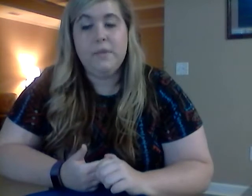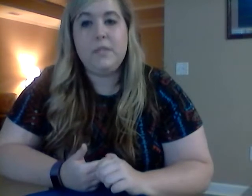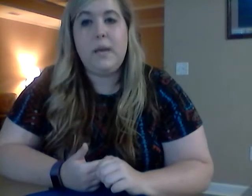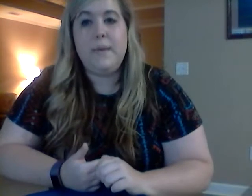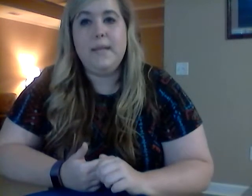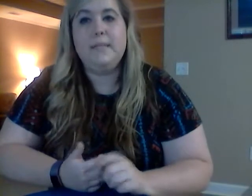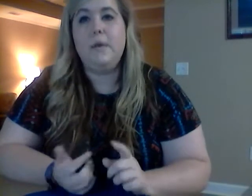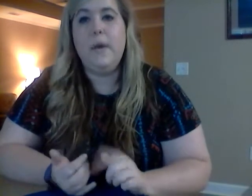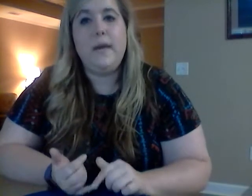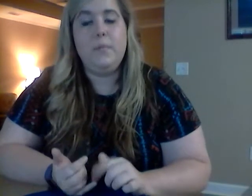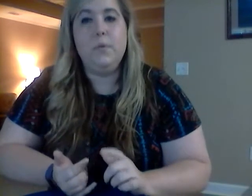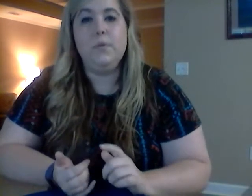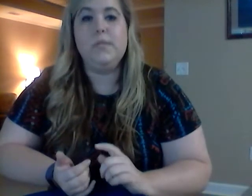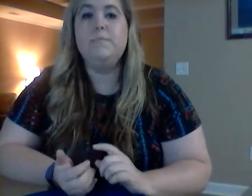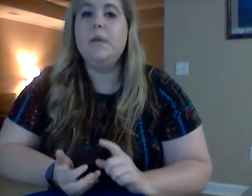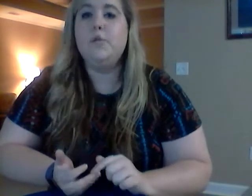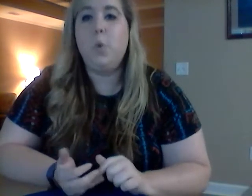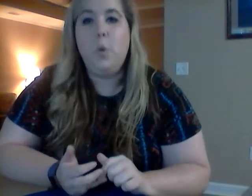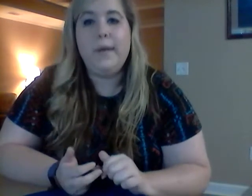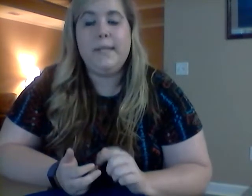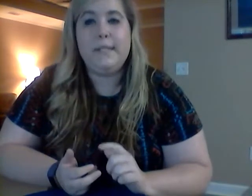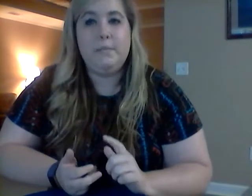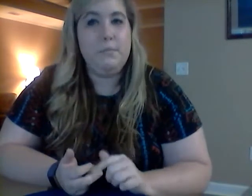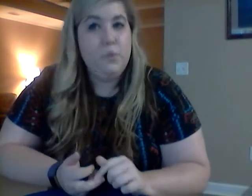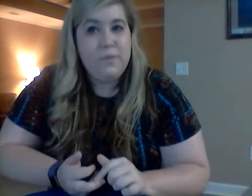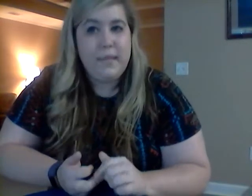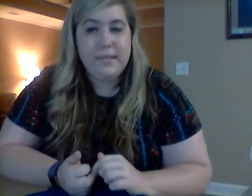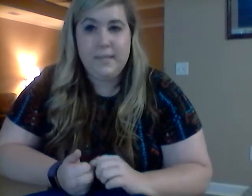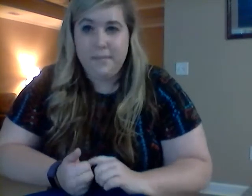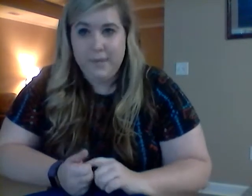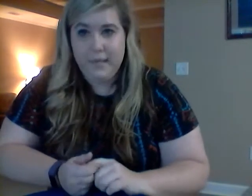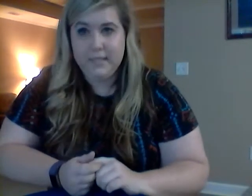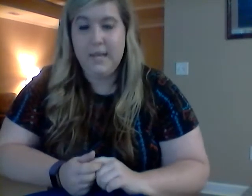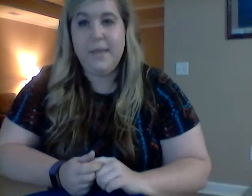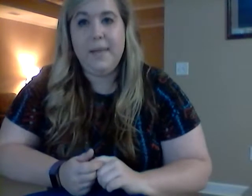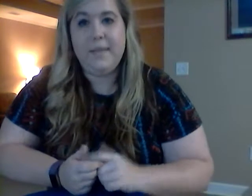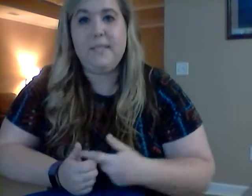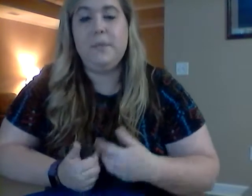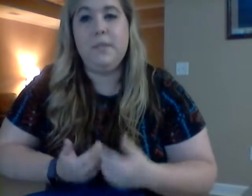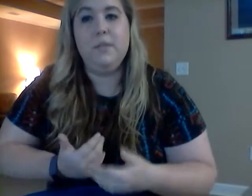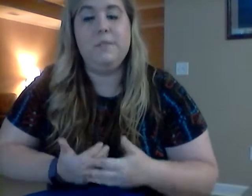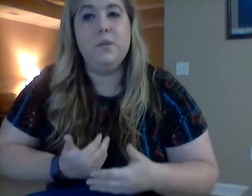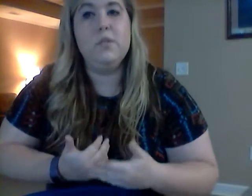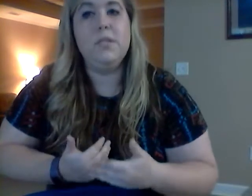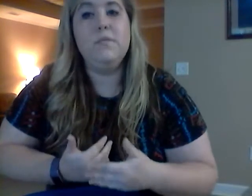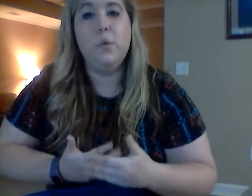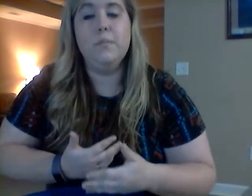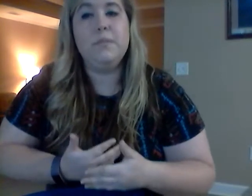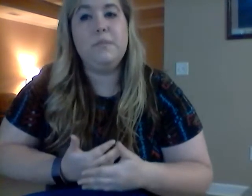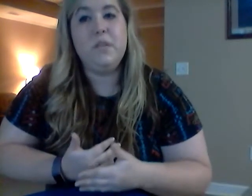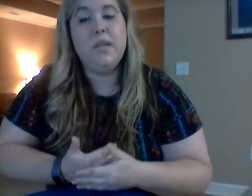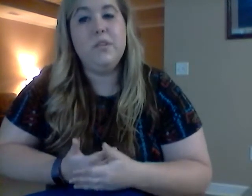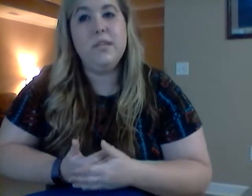first come in. So edibles, toys, movies, different things like that. That's typically the first forms of communication that